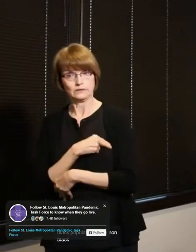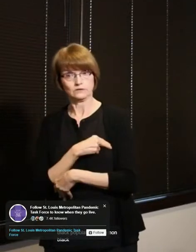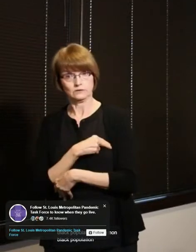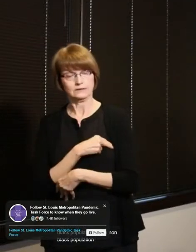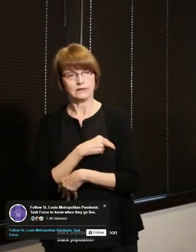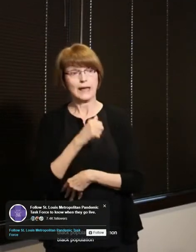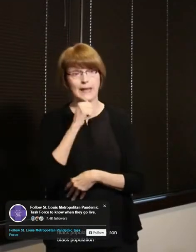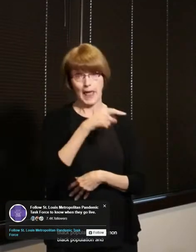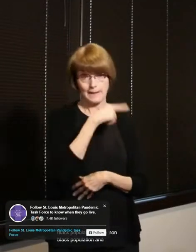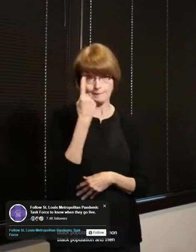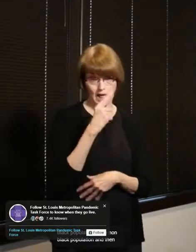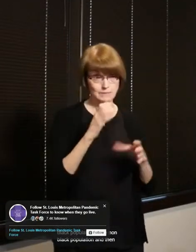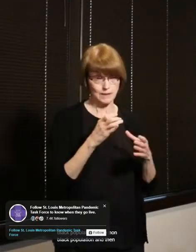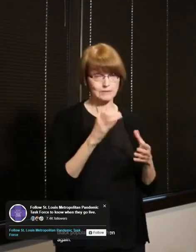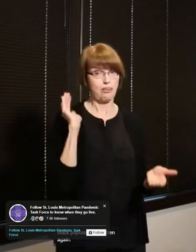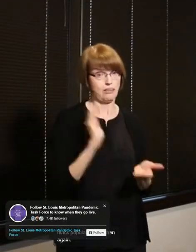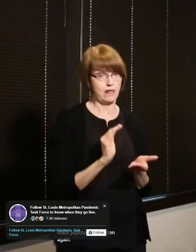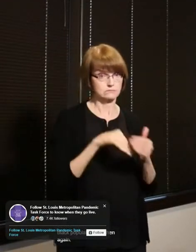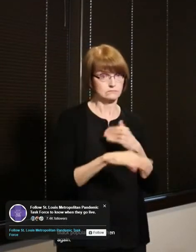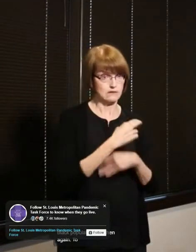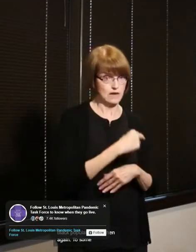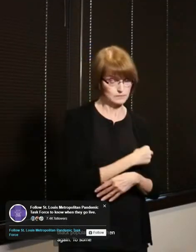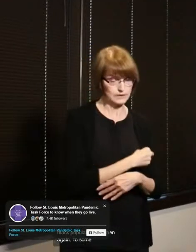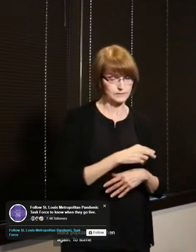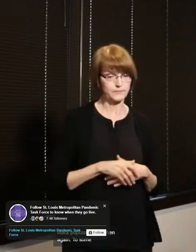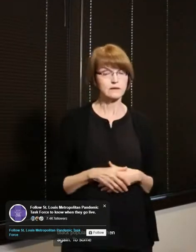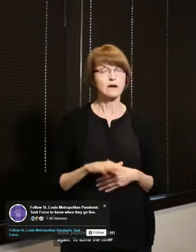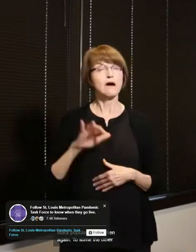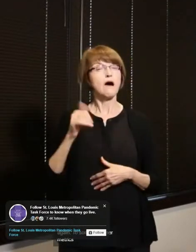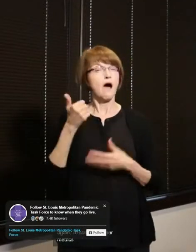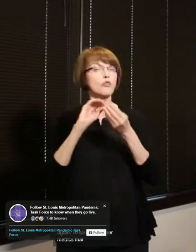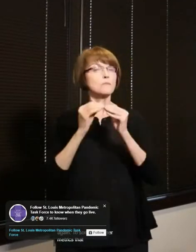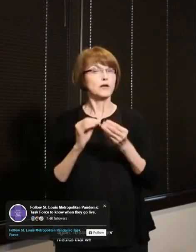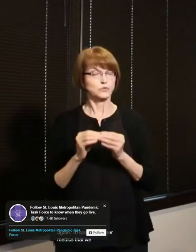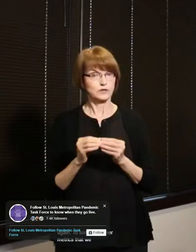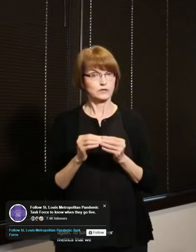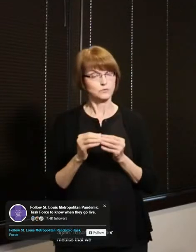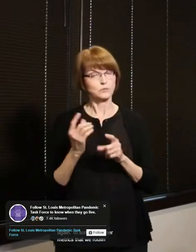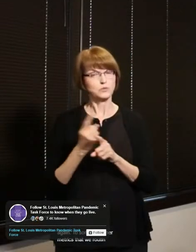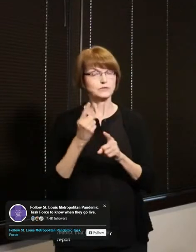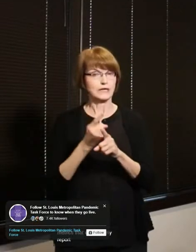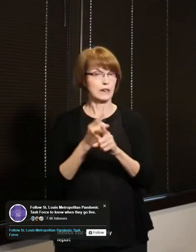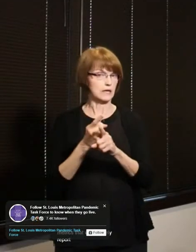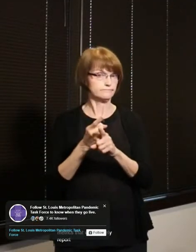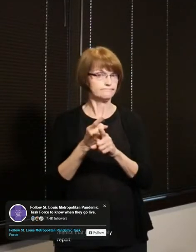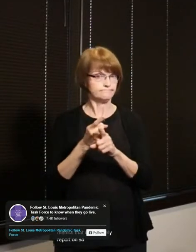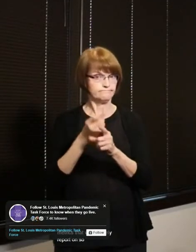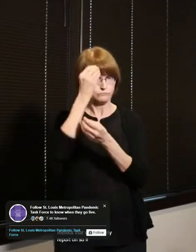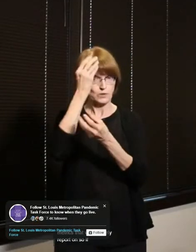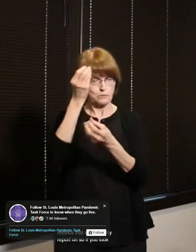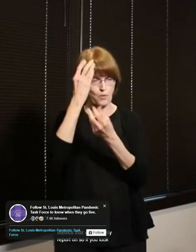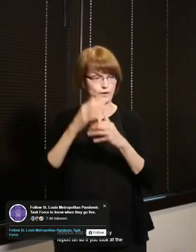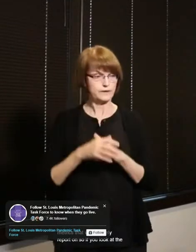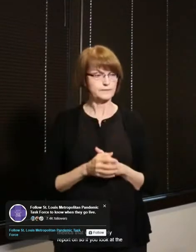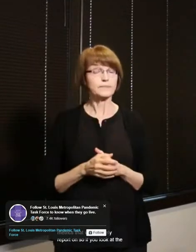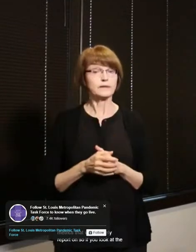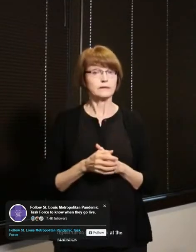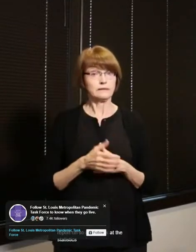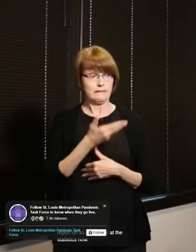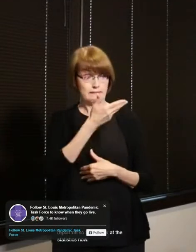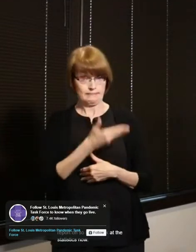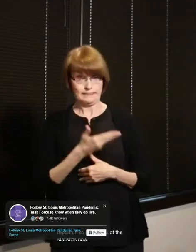population. And then again, moving on to some of the other metrics that we routinely report on. So if you look at these statistics